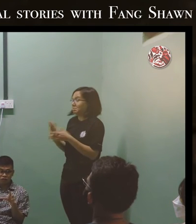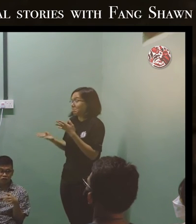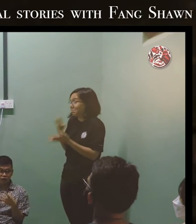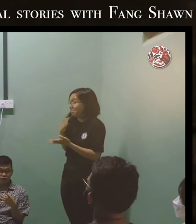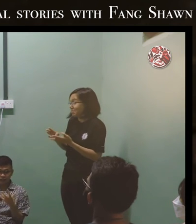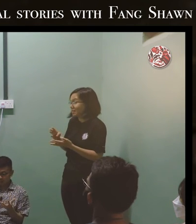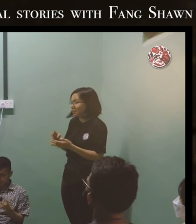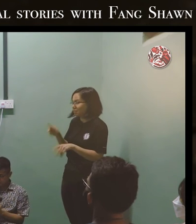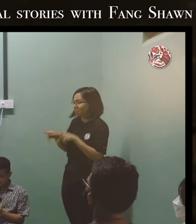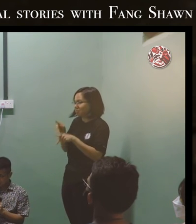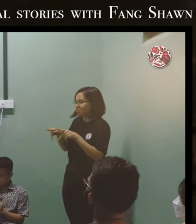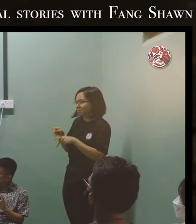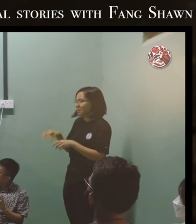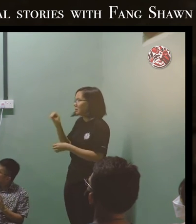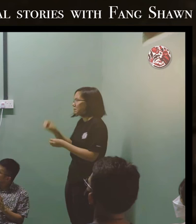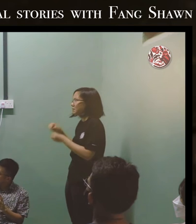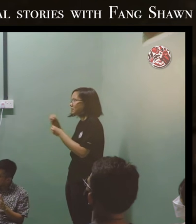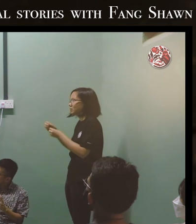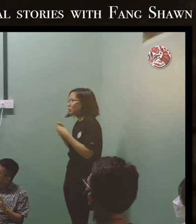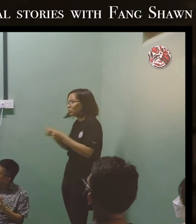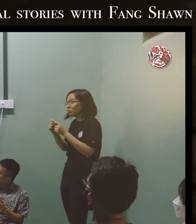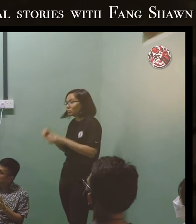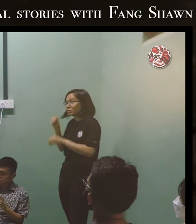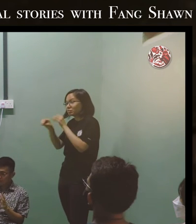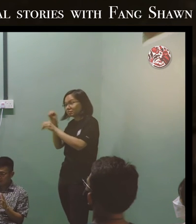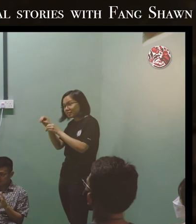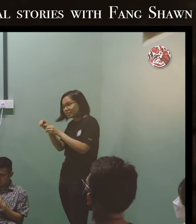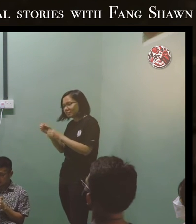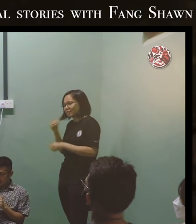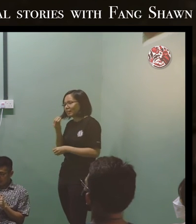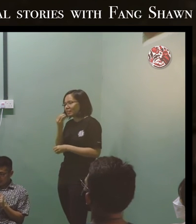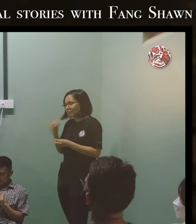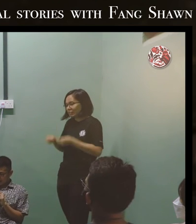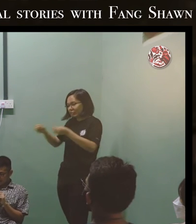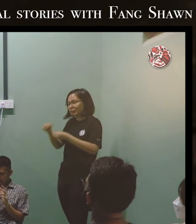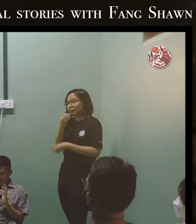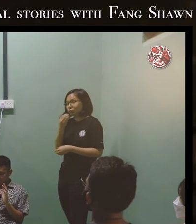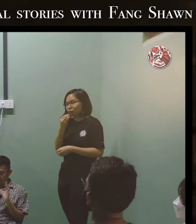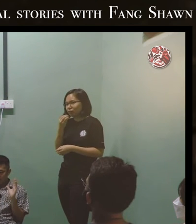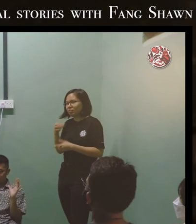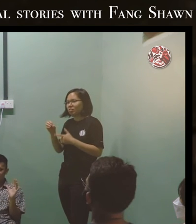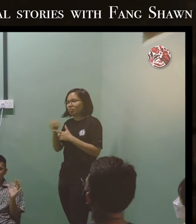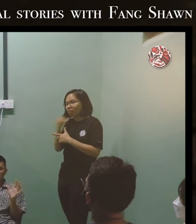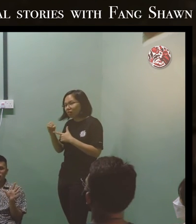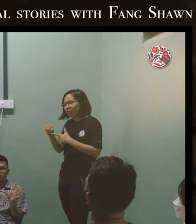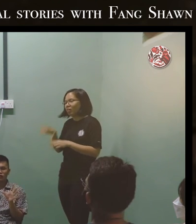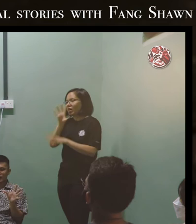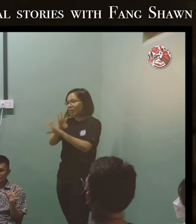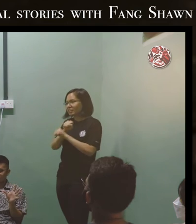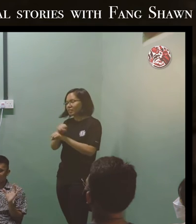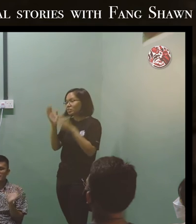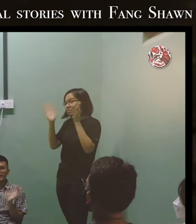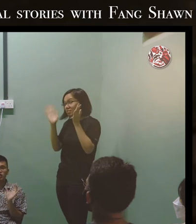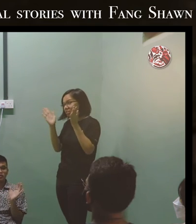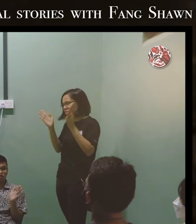or to lure it for the camera, and just like my crocodile stories, people were throwing pebbles as well. But here's the question for all of you